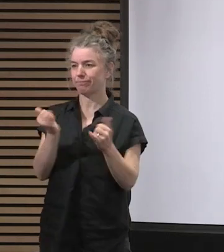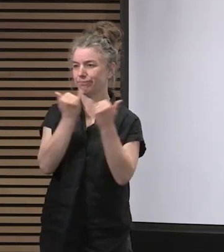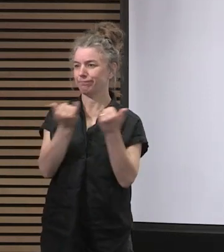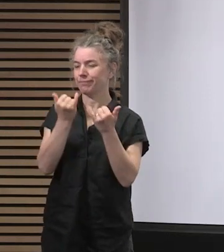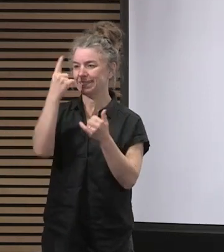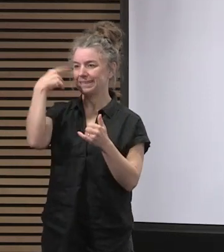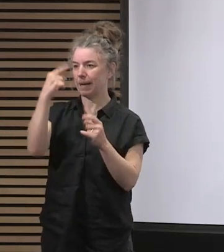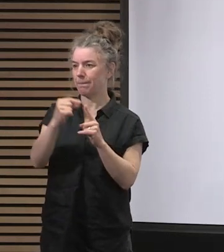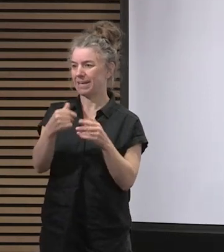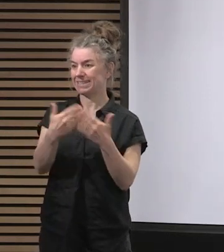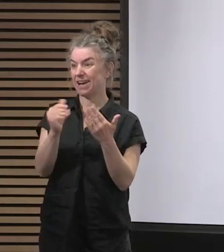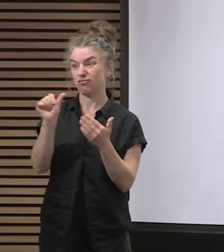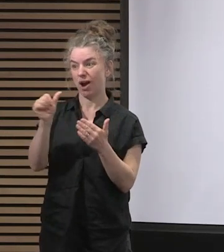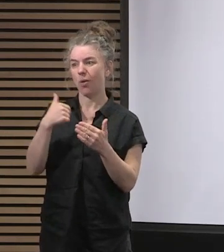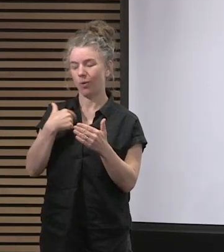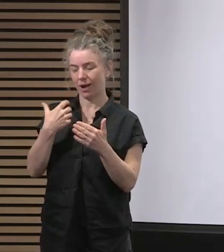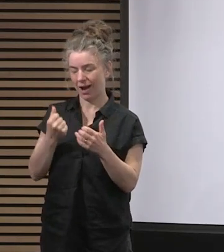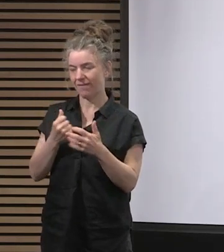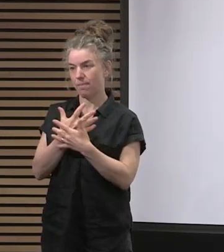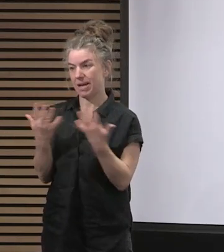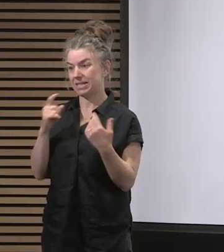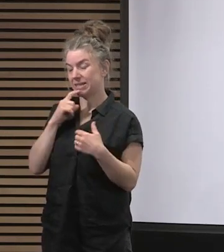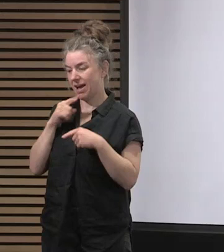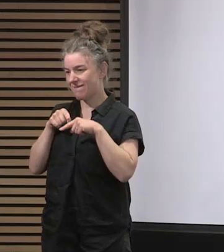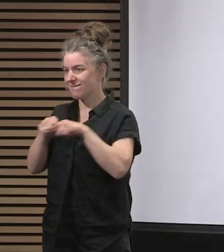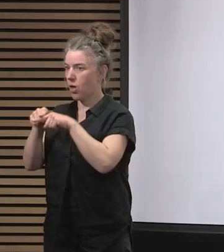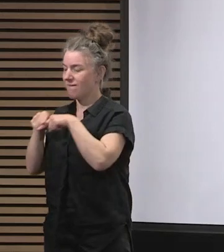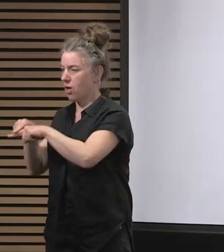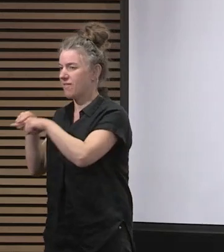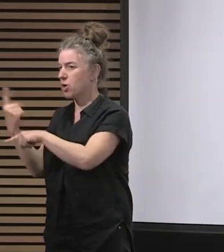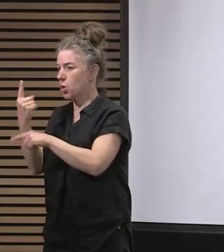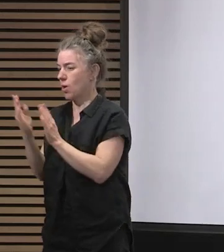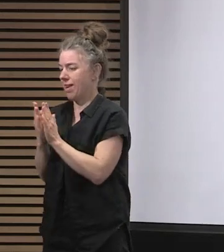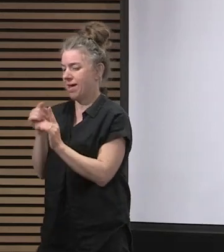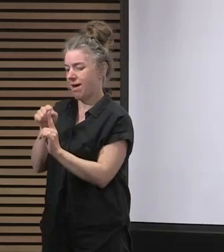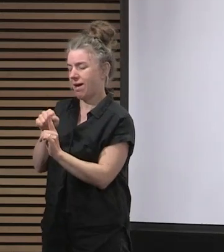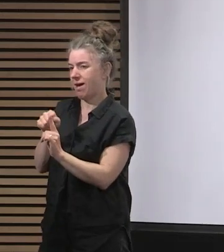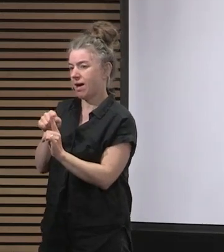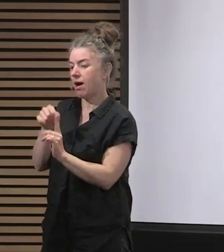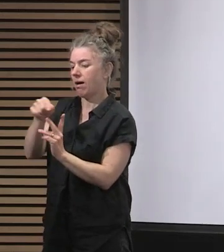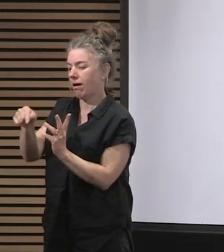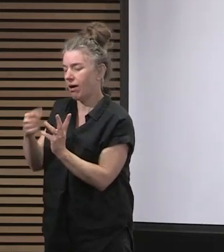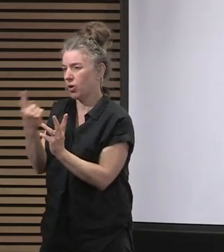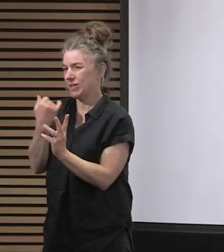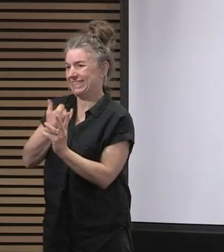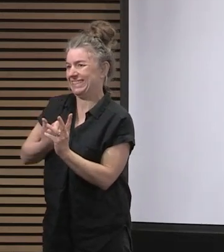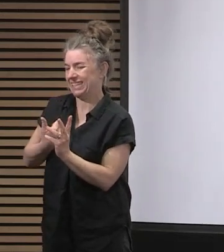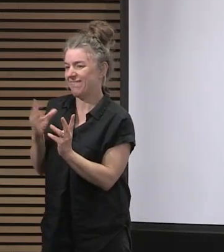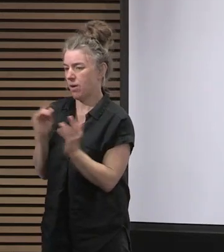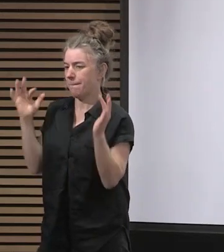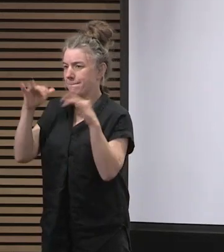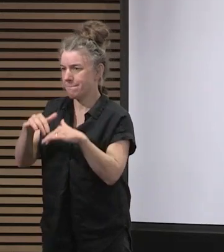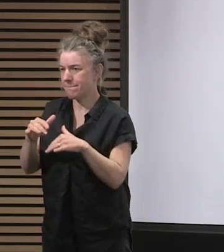hence there's a big effort going in to trace and isolate all those close contacts and to test those who need testing. It's